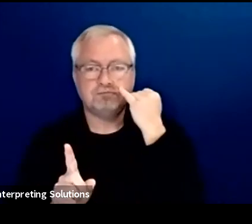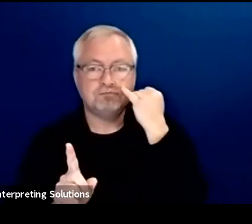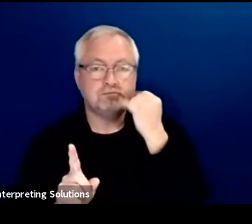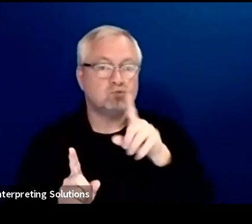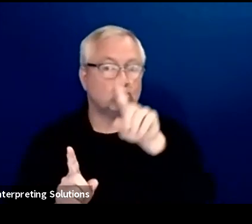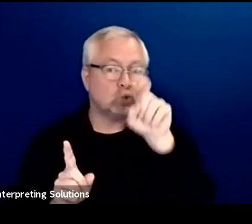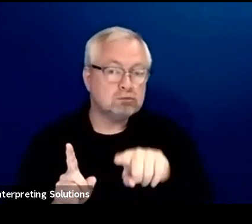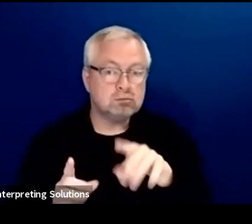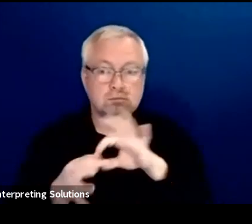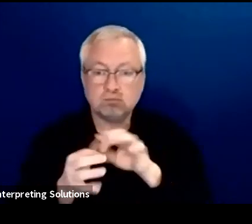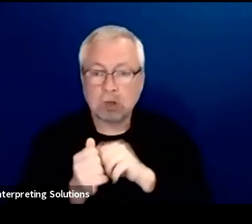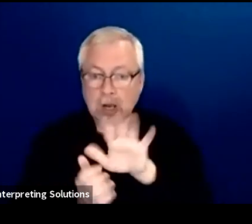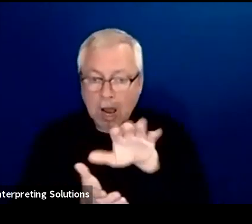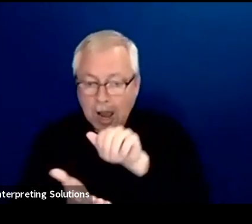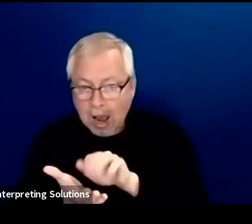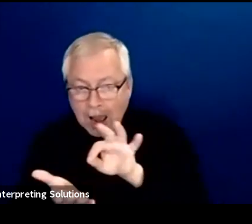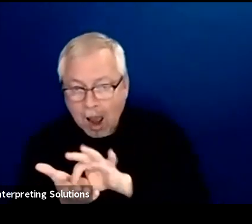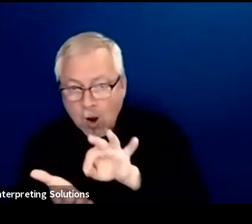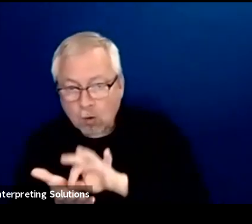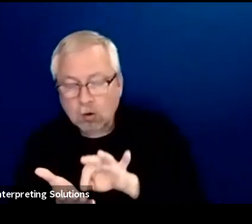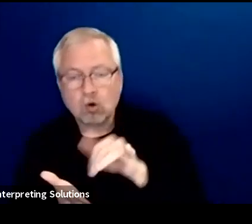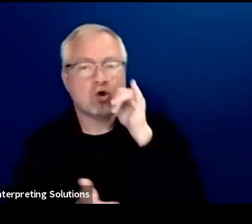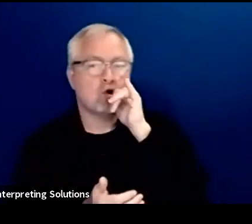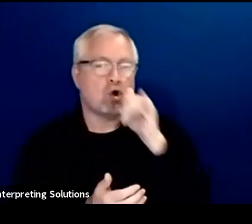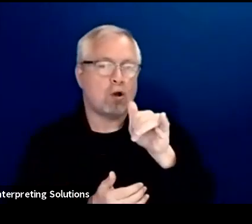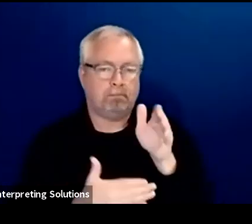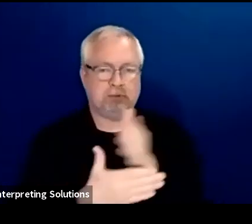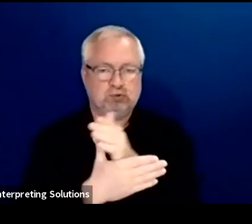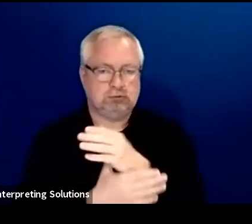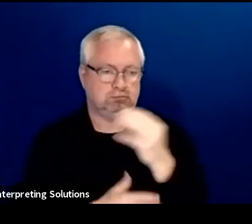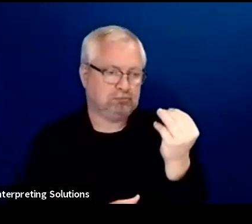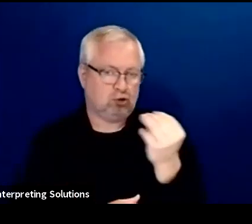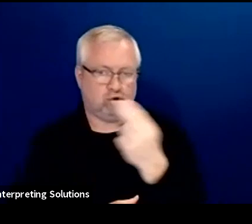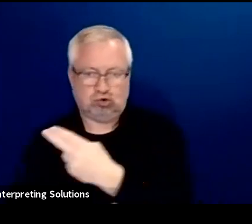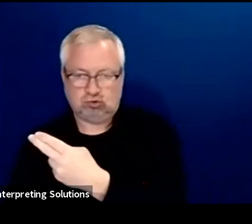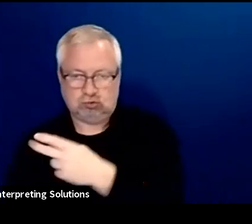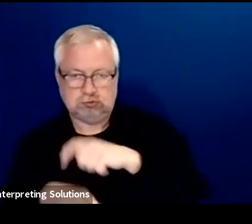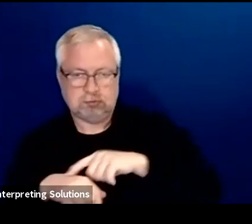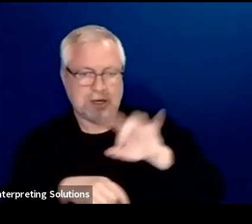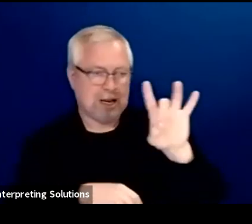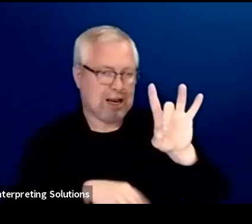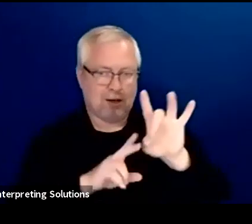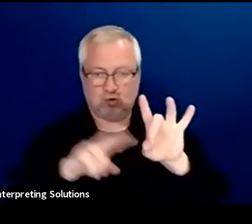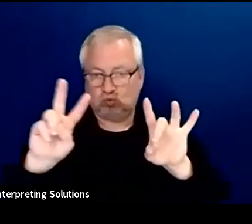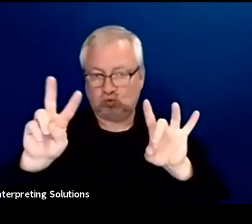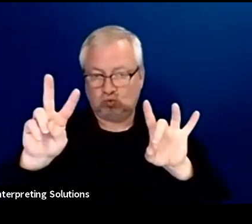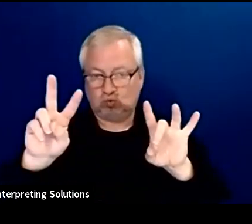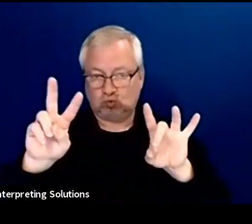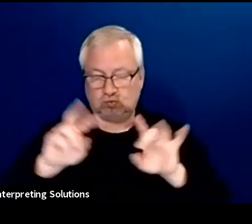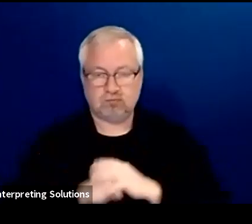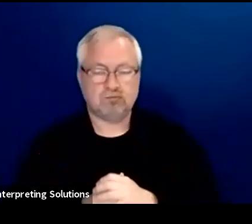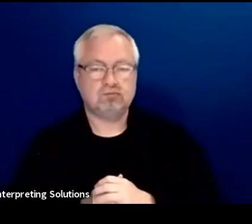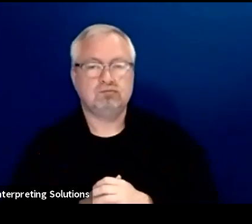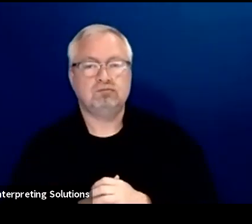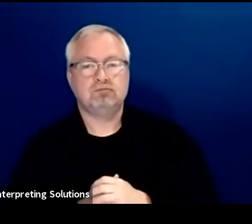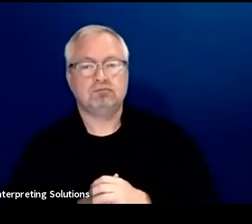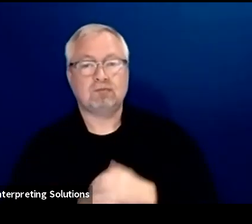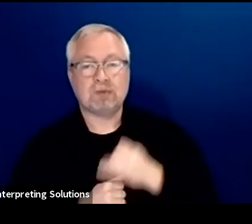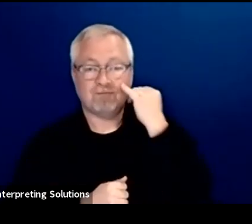account itself, you can call between Monday and Thursday between 8 a.m. and 2 p.m. If you have need help with your